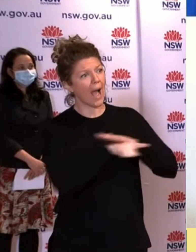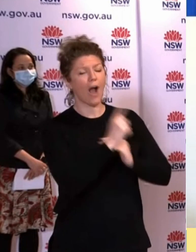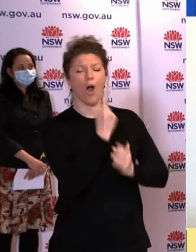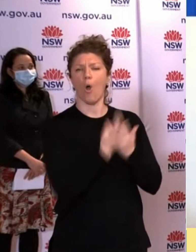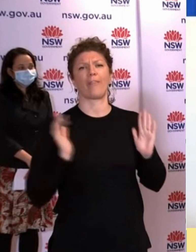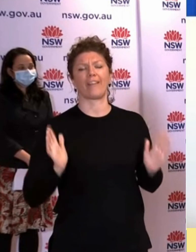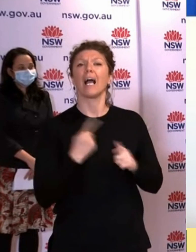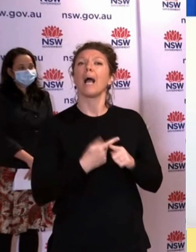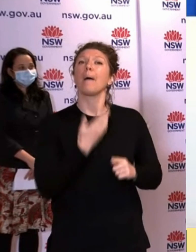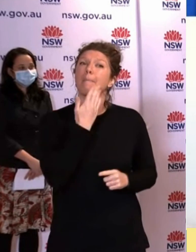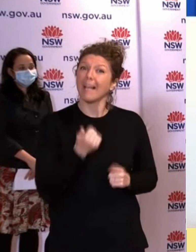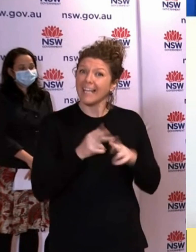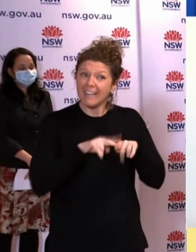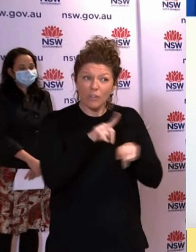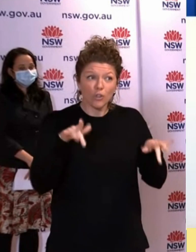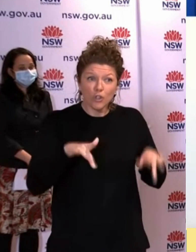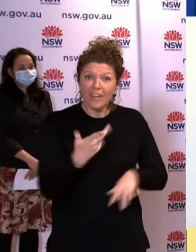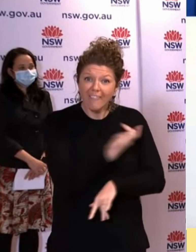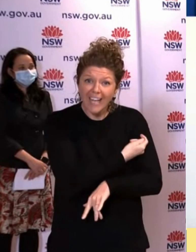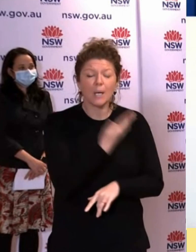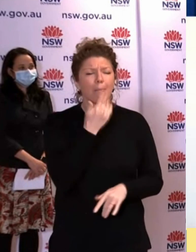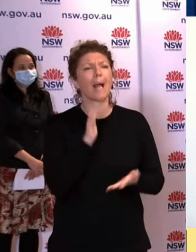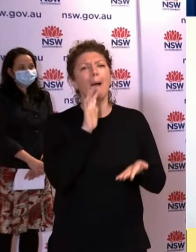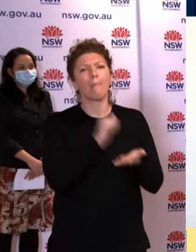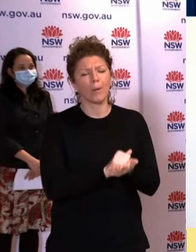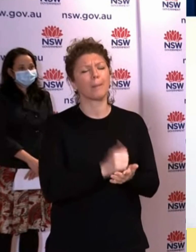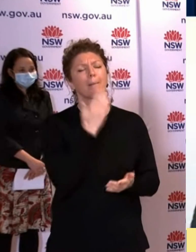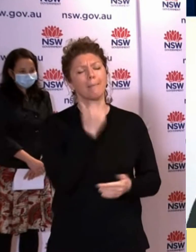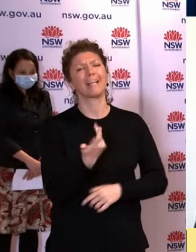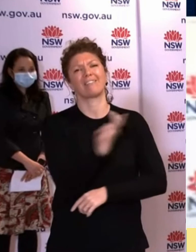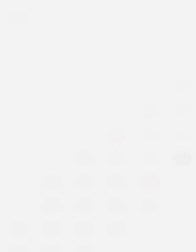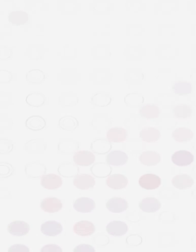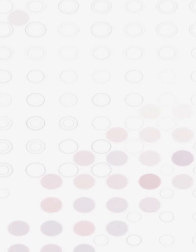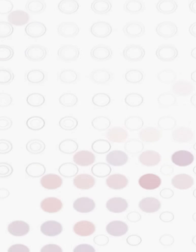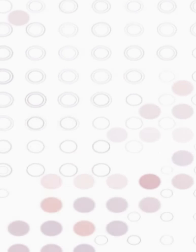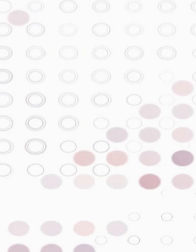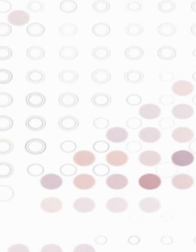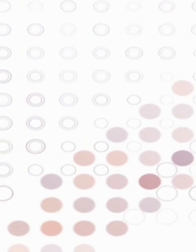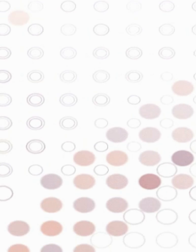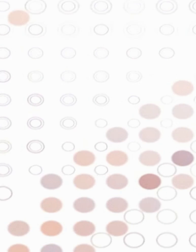And please, if you haven't been vaccinated, make an appointment and get vaccinated. Thank you very much. Thank you.